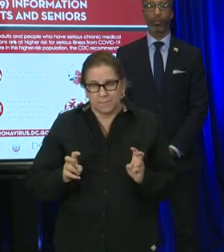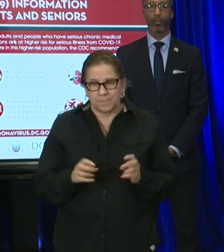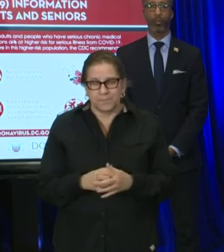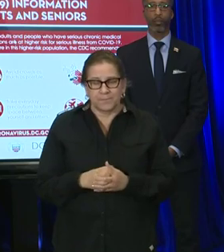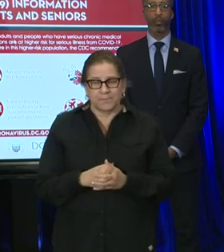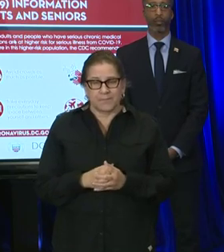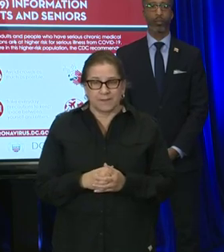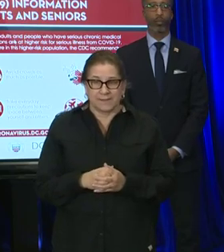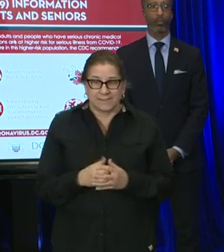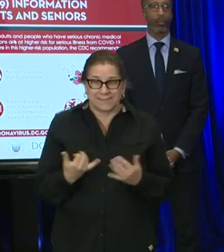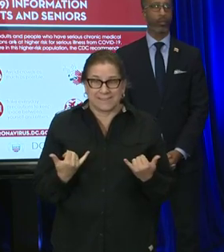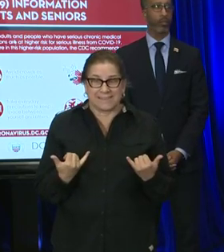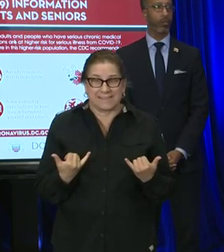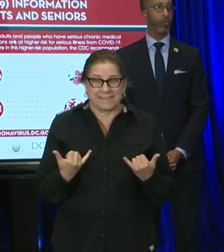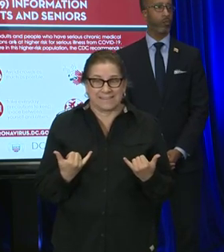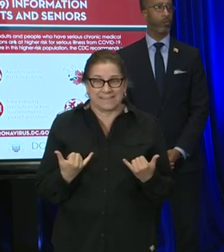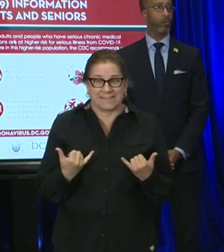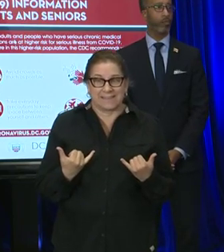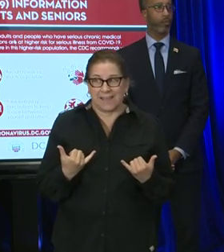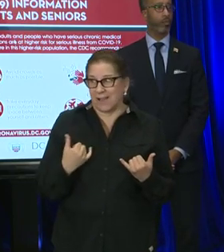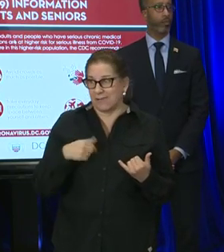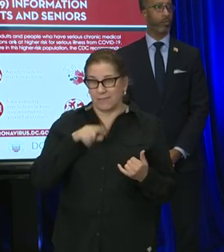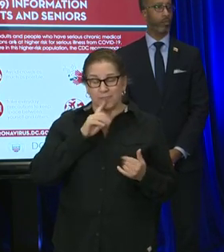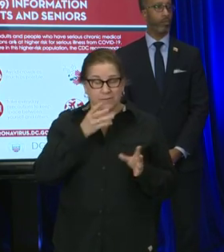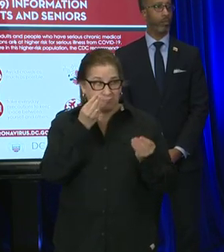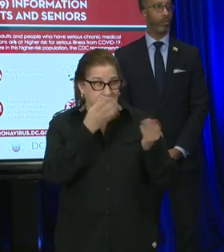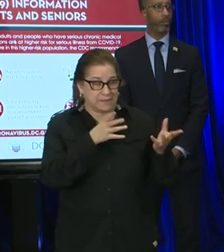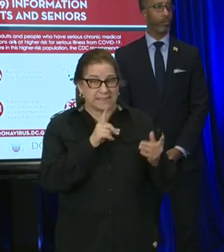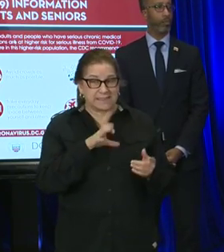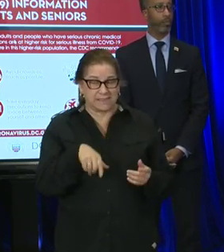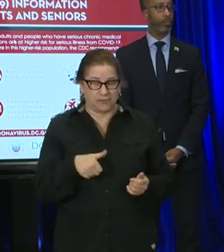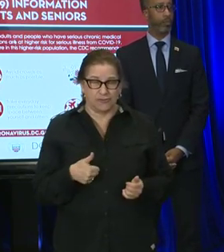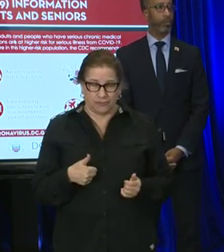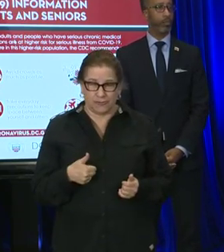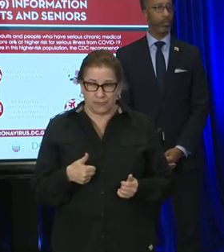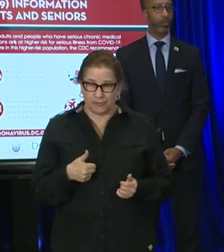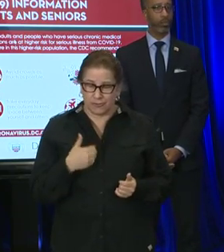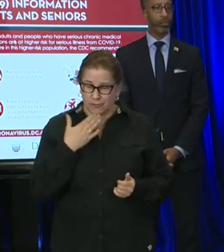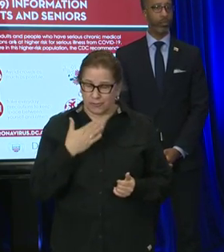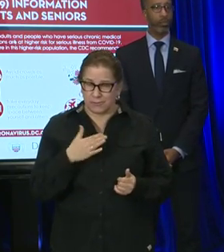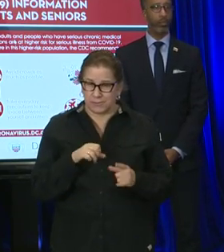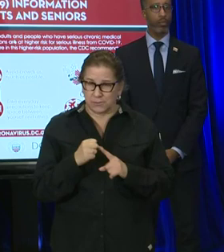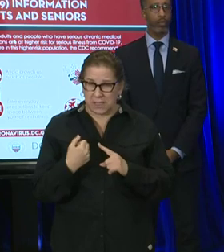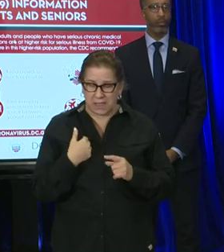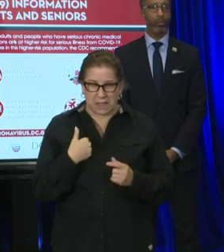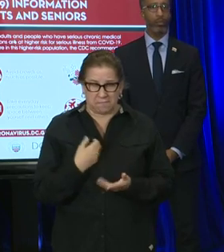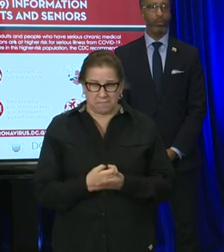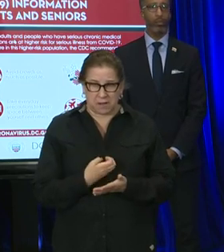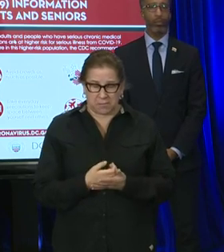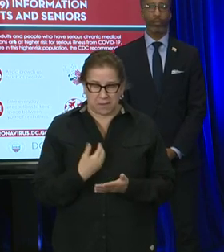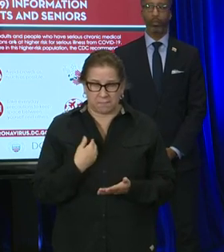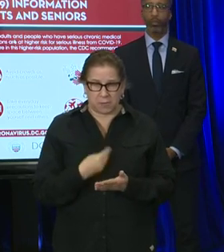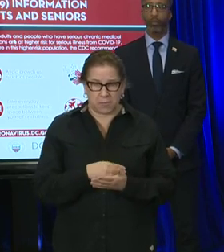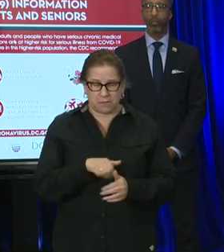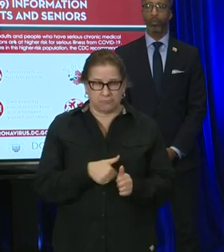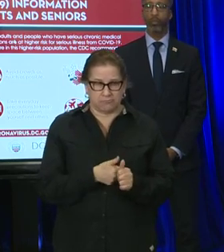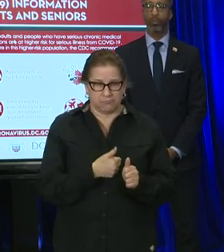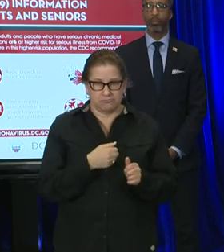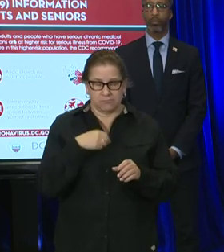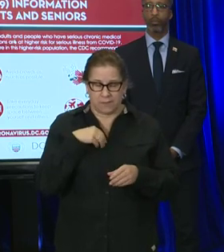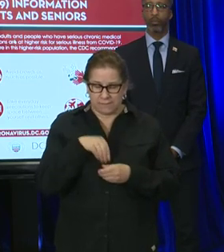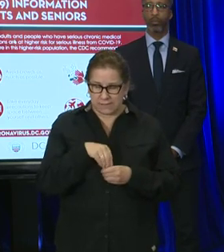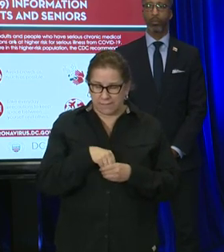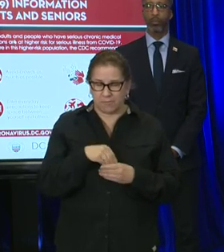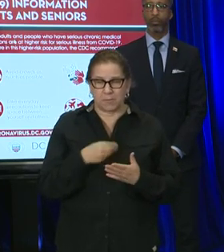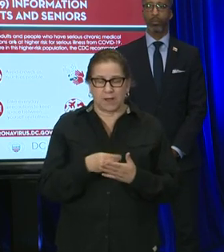lot of jurisdictions in that our fundamentals of our economy are very good, that we have reserves, and